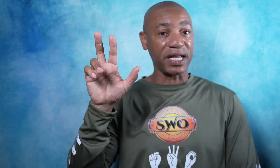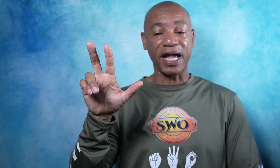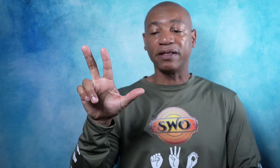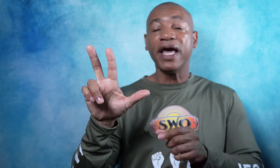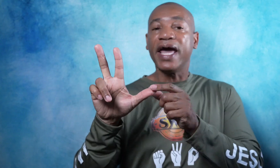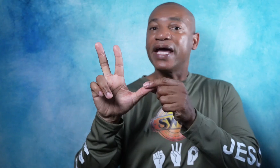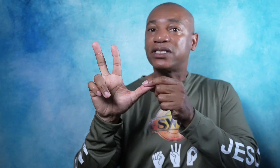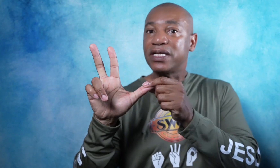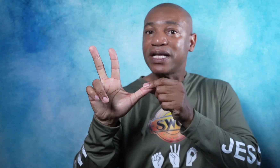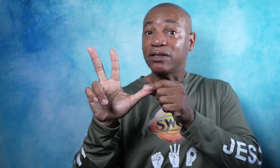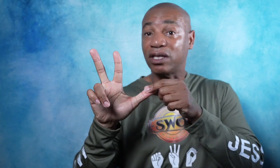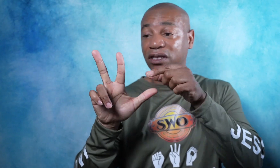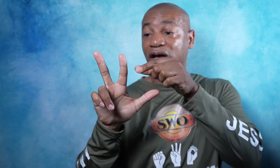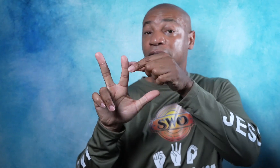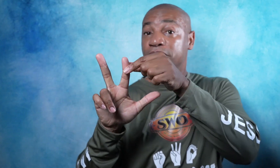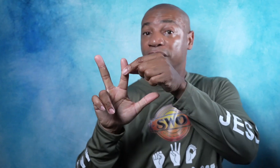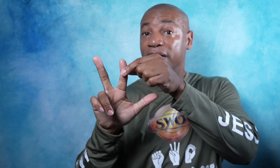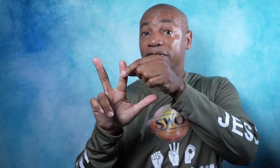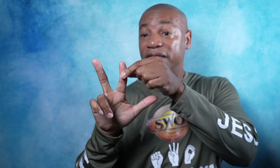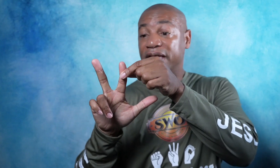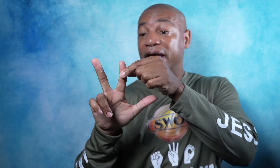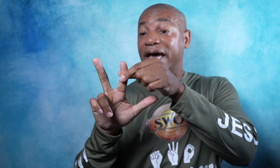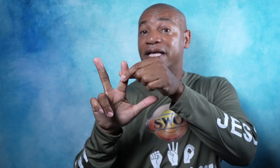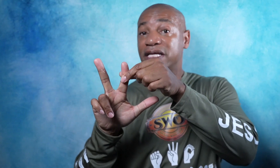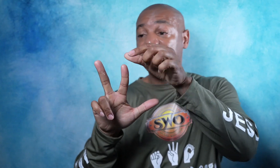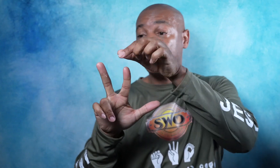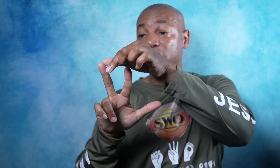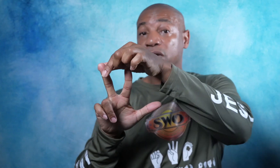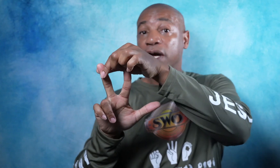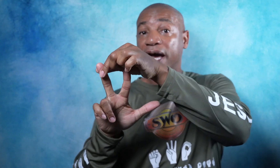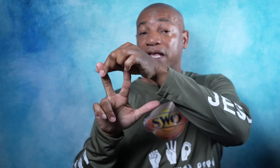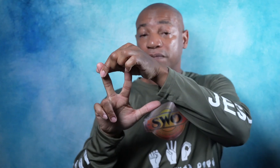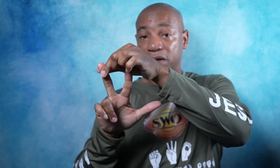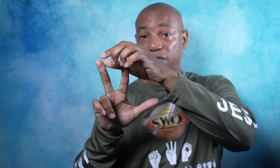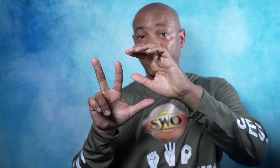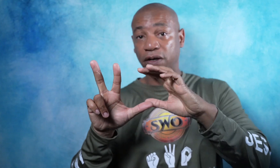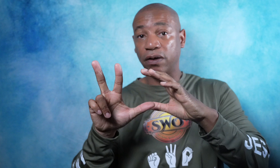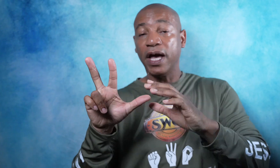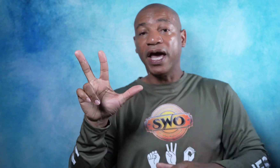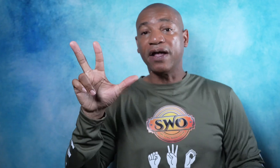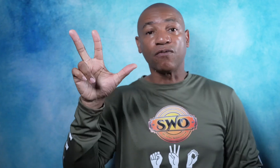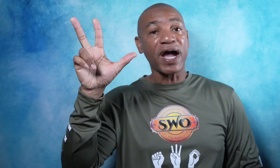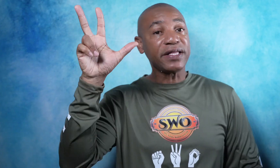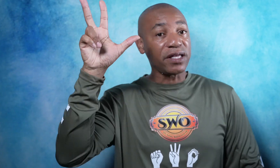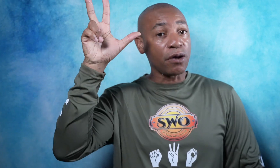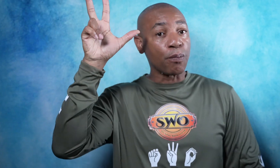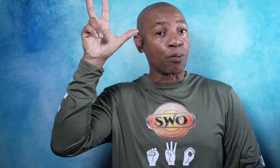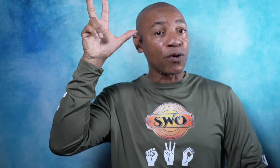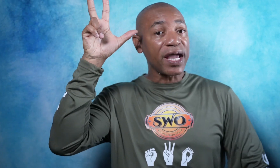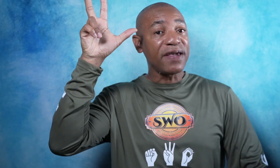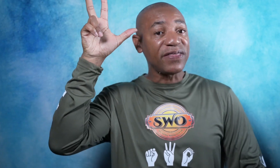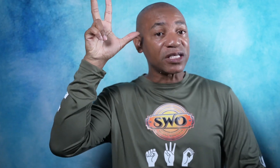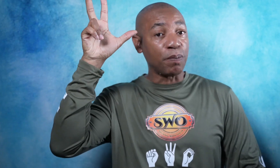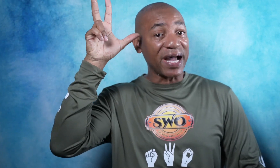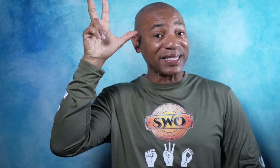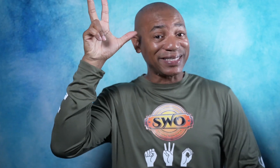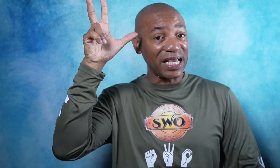hand, extend out the thumb, the index finger, and the middle finger. And right there, bring this by the